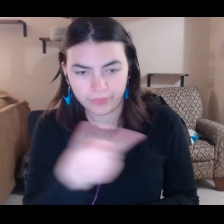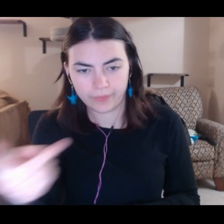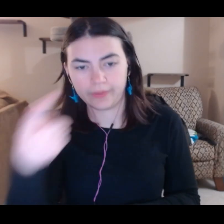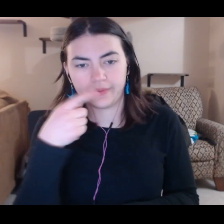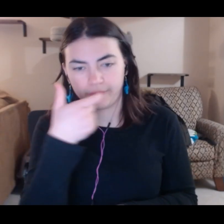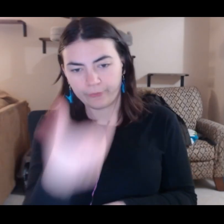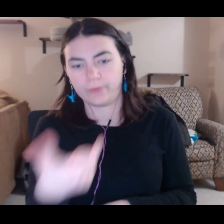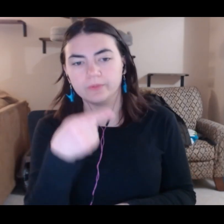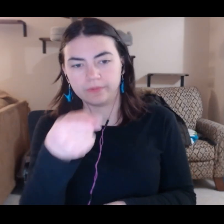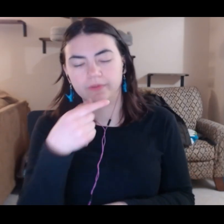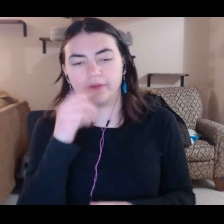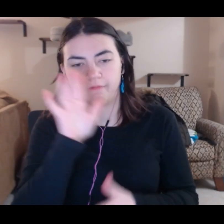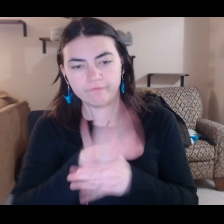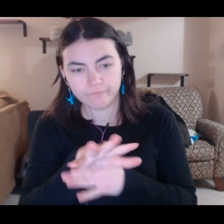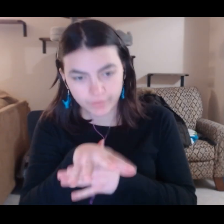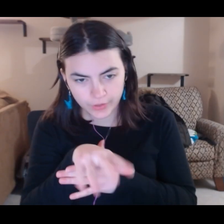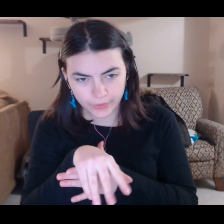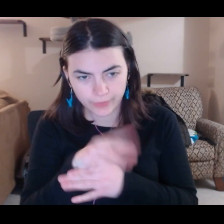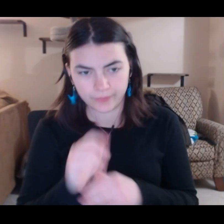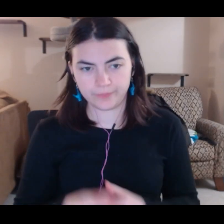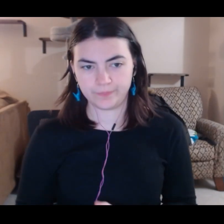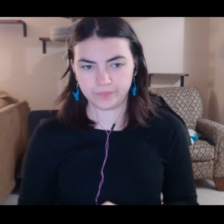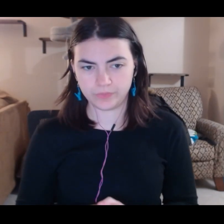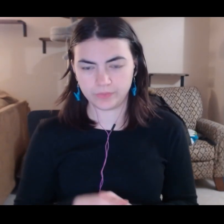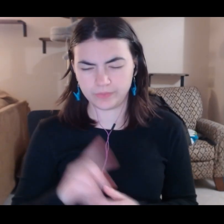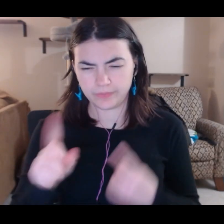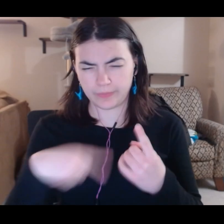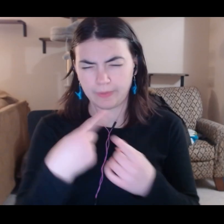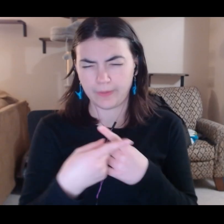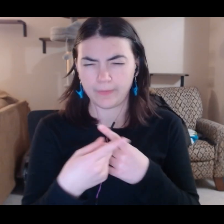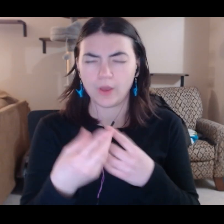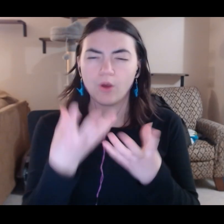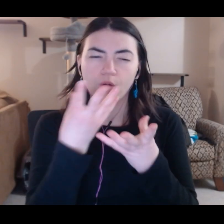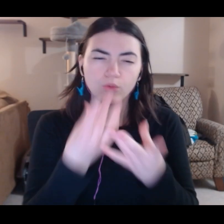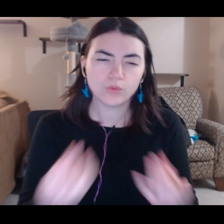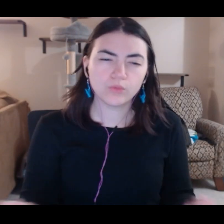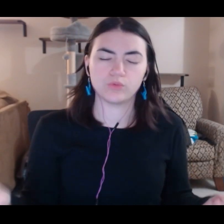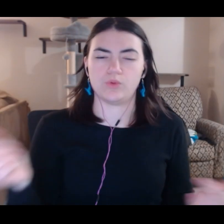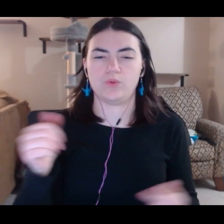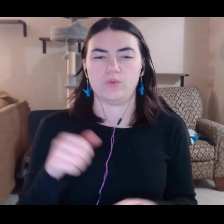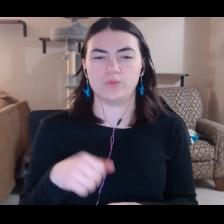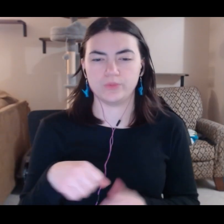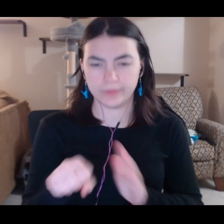effortless engagement, or get more actionable, science-based advice on how